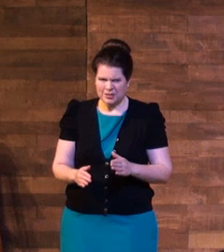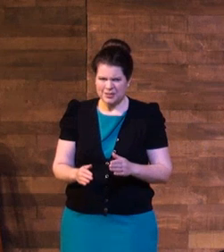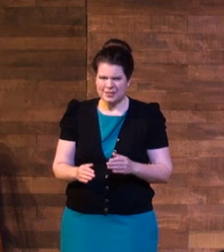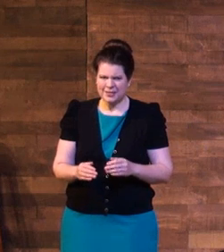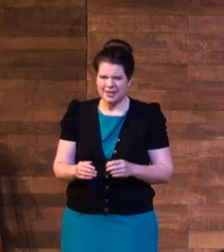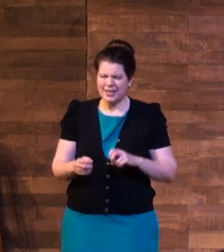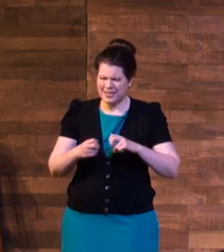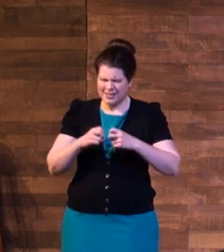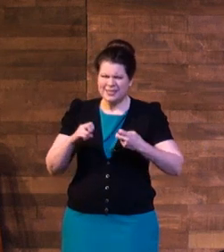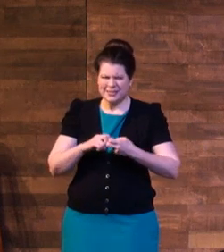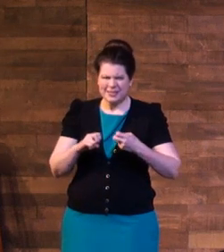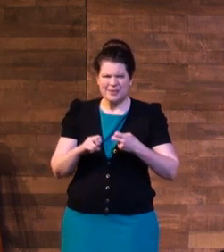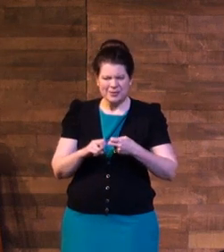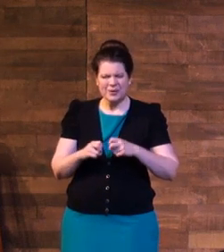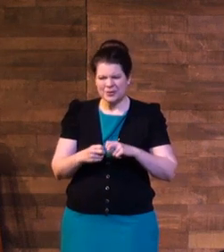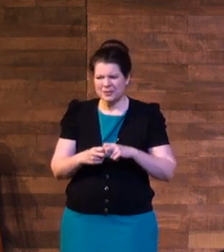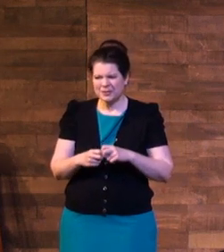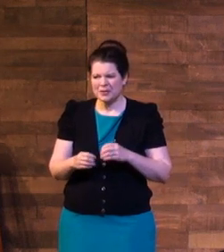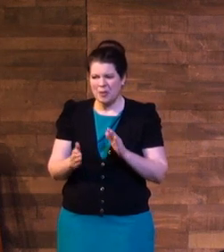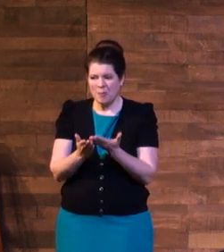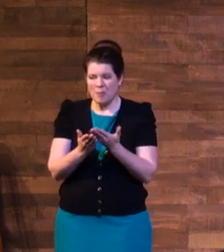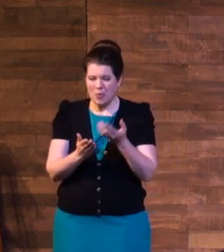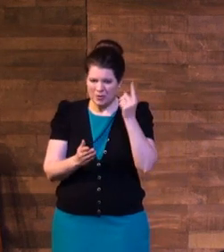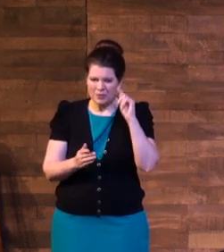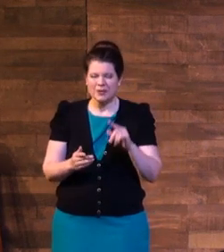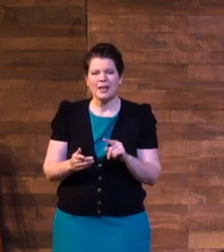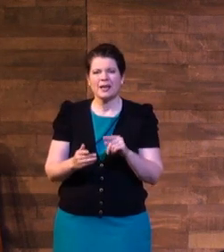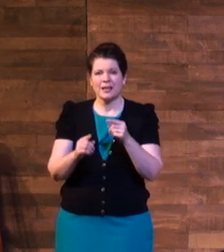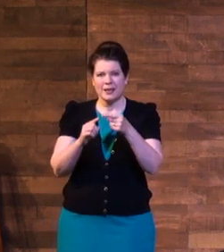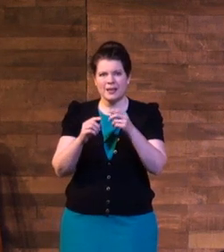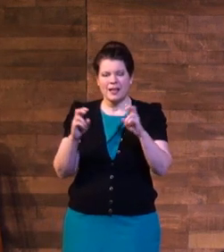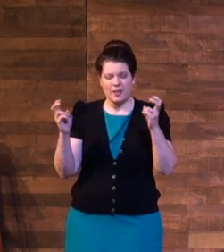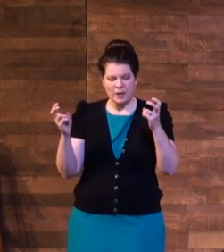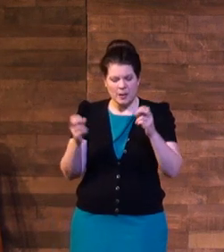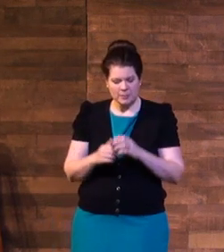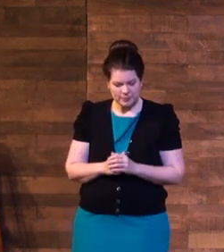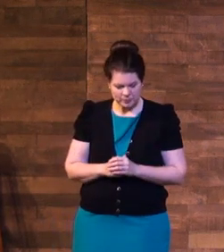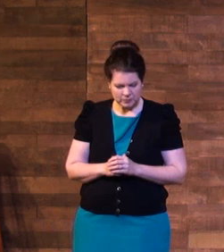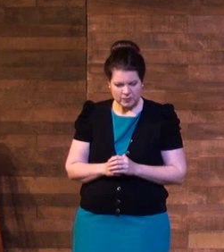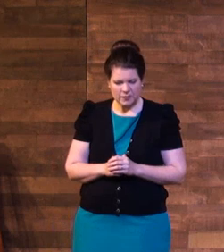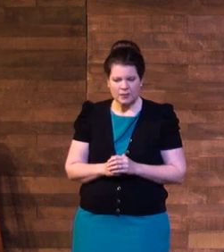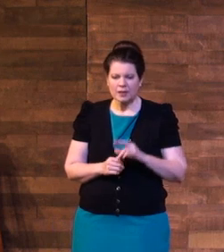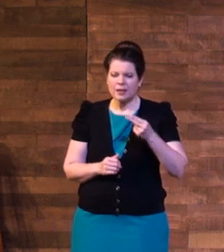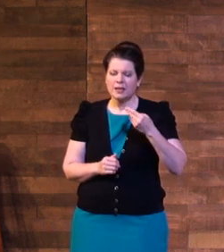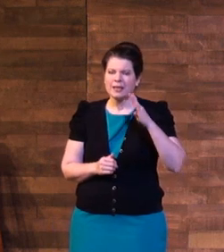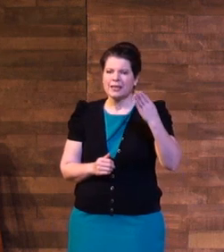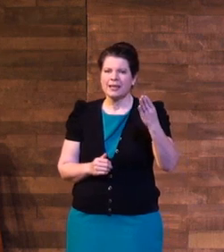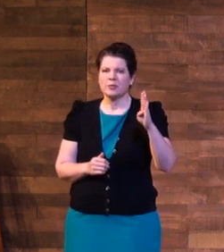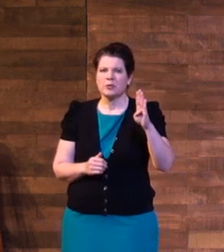Hebrews 11, by someone like Jephthah being in here, we can kind of relate to it.